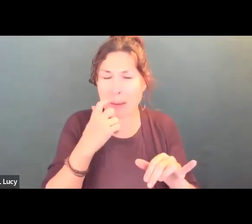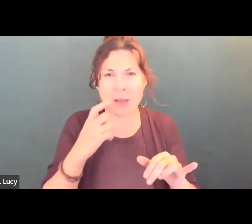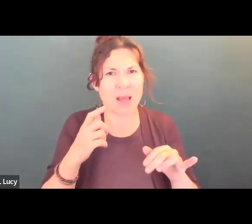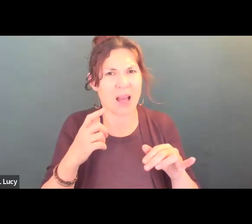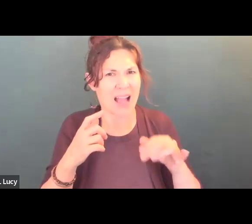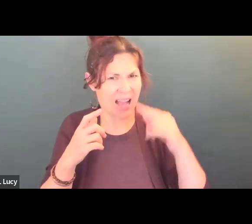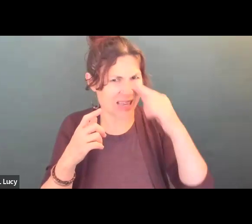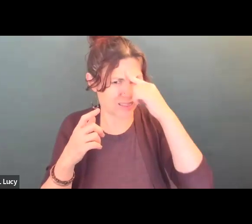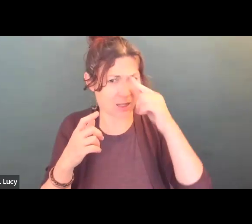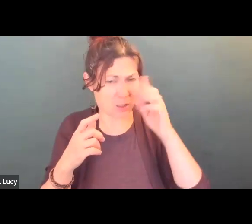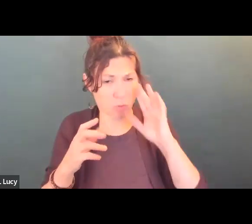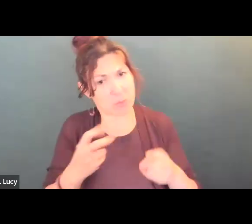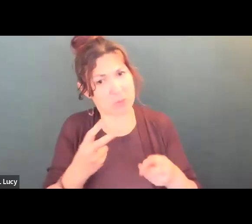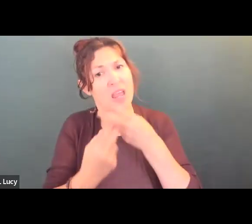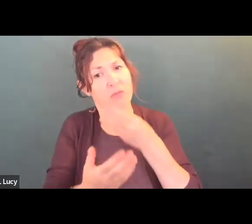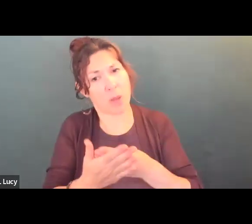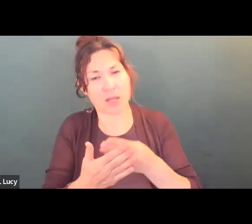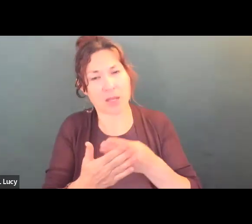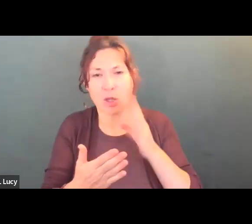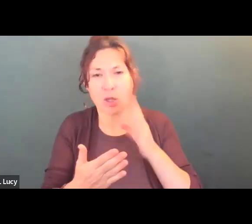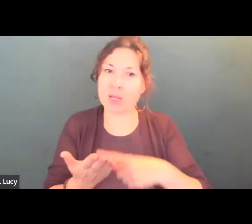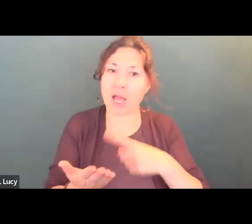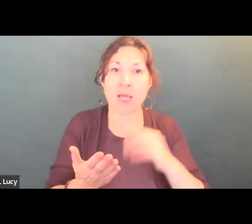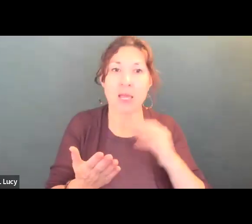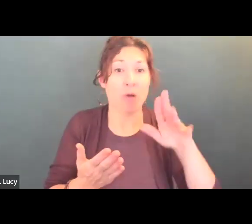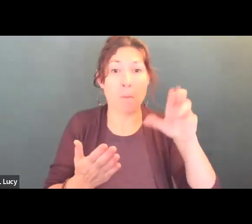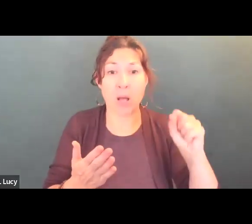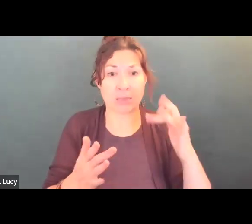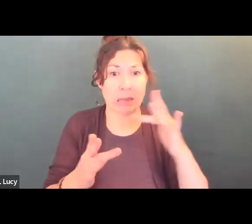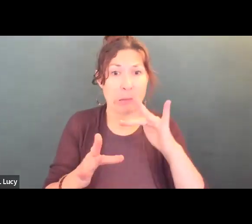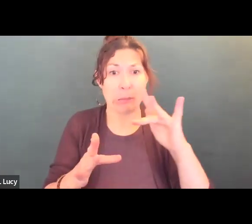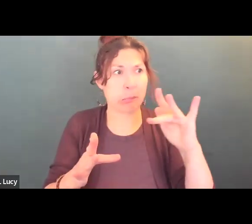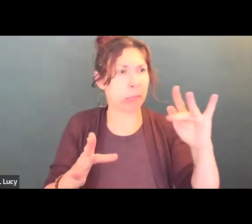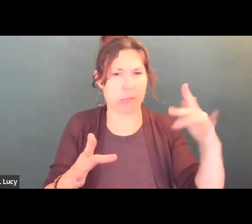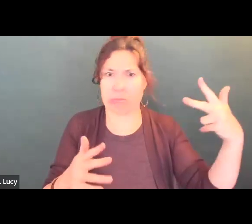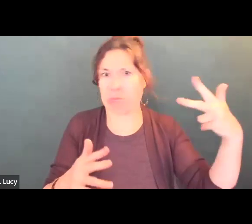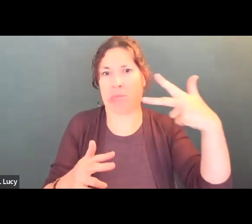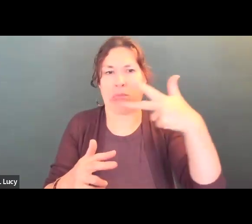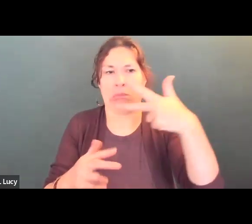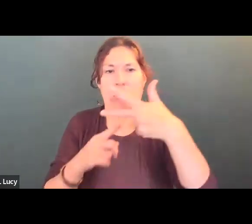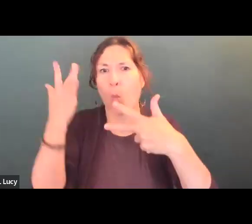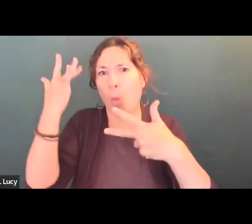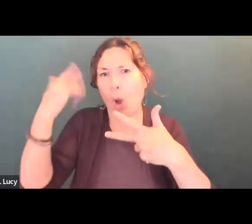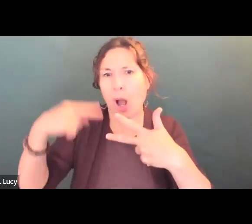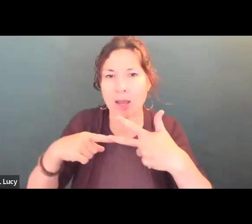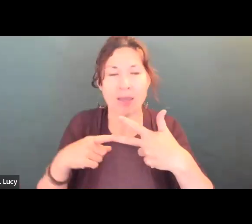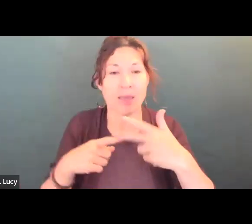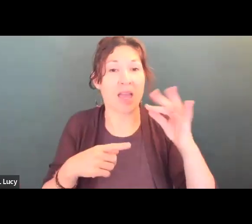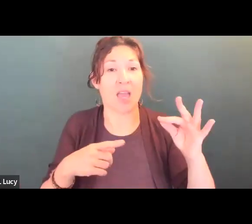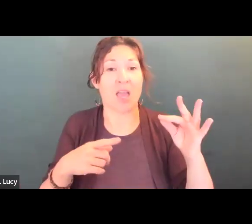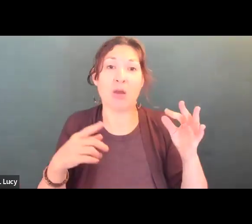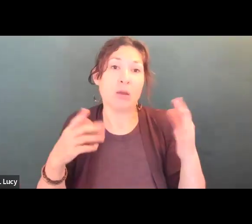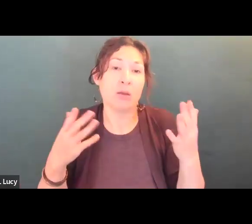We've talked about this here many times, right? Like the empty buses just like rolling through the streets. There has to be savings if we're cutting routes